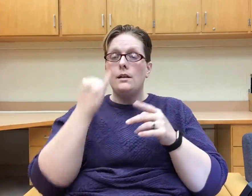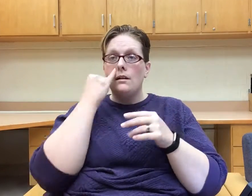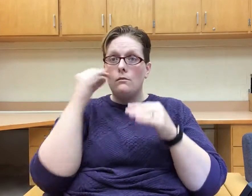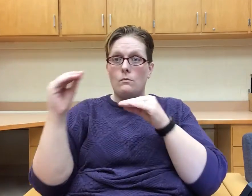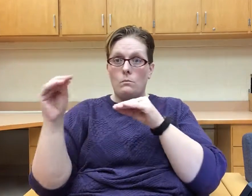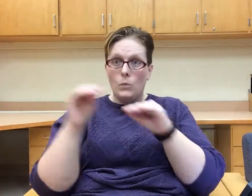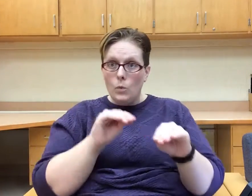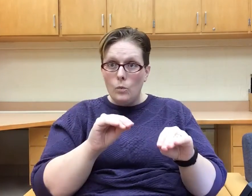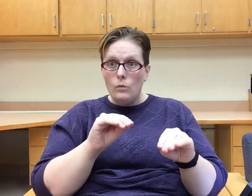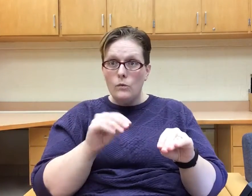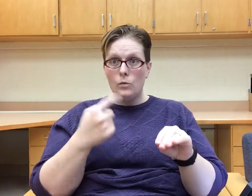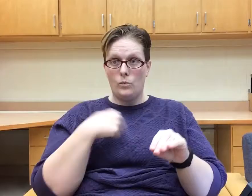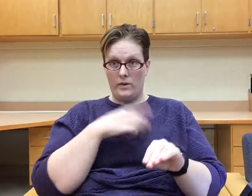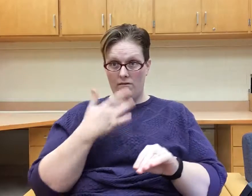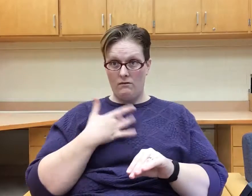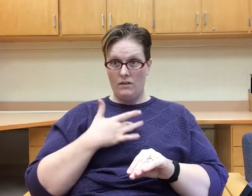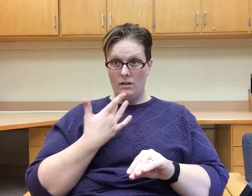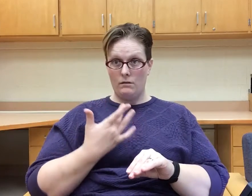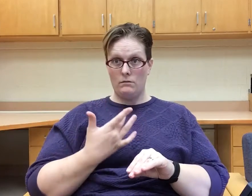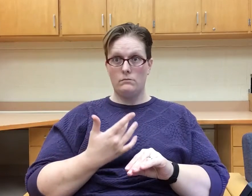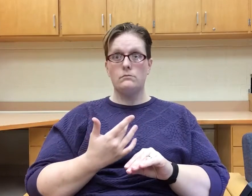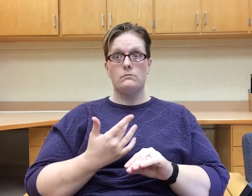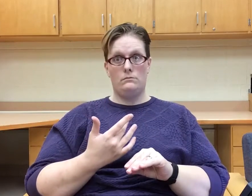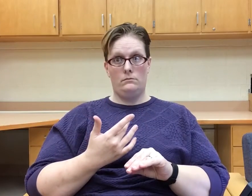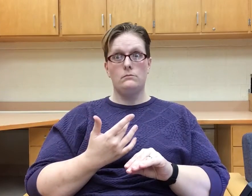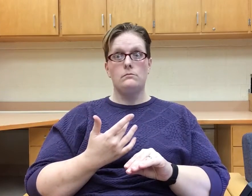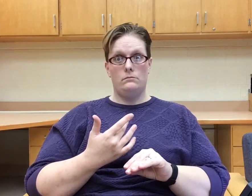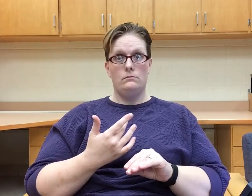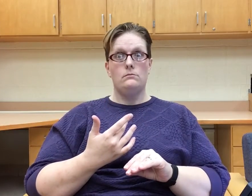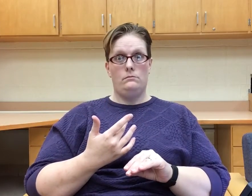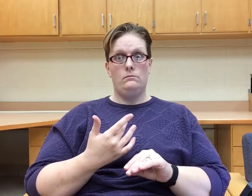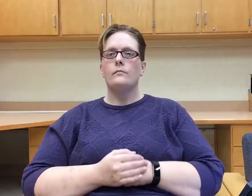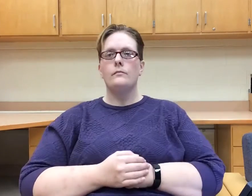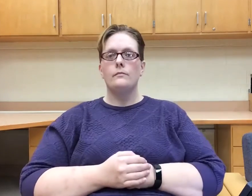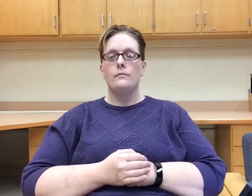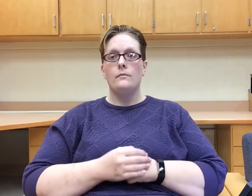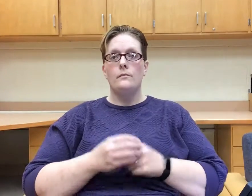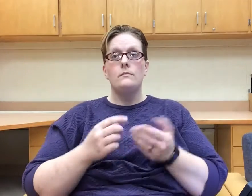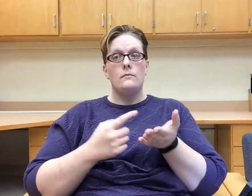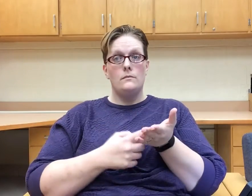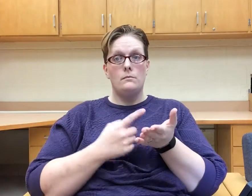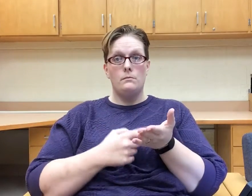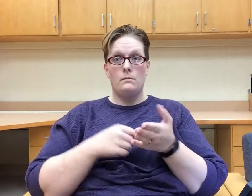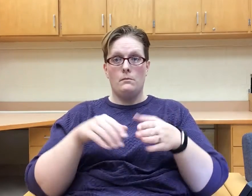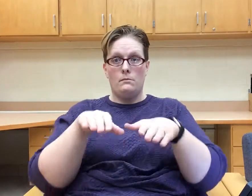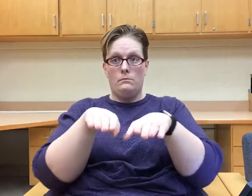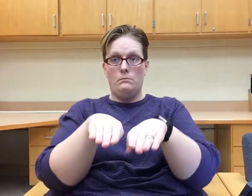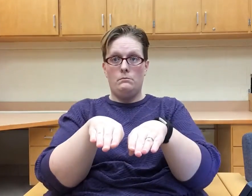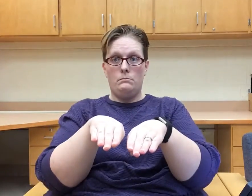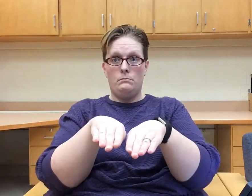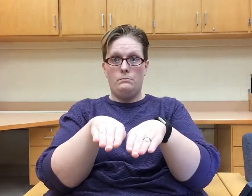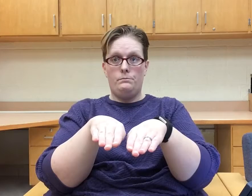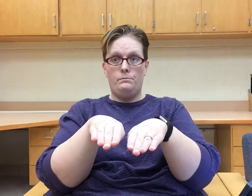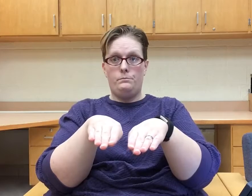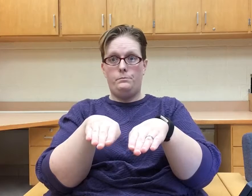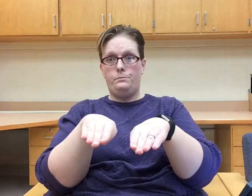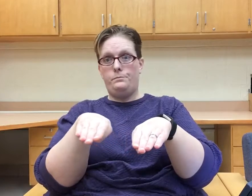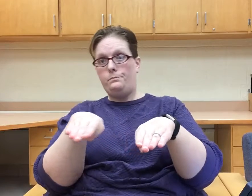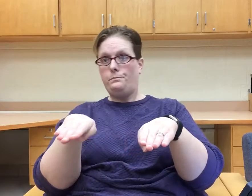move over each other. So if they move, do we feel it? Absolutely. Sometimes when